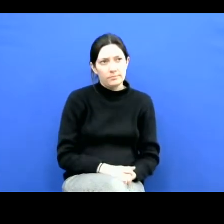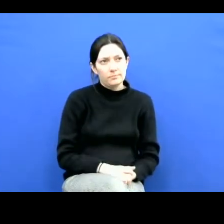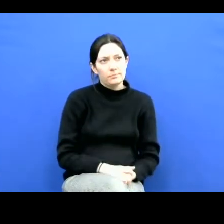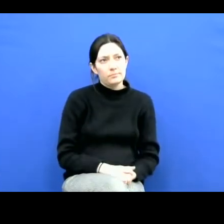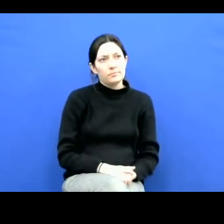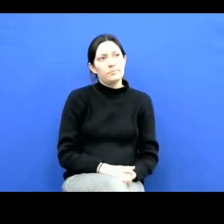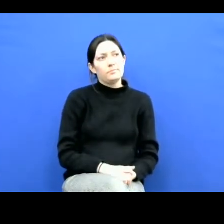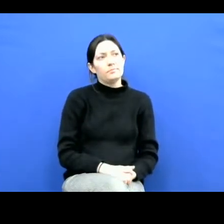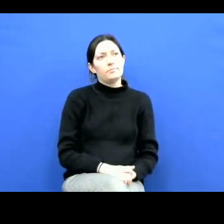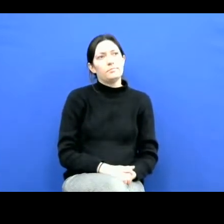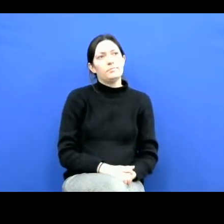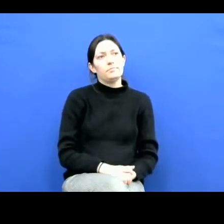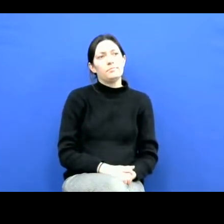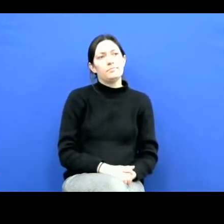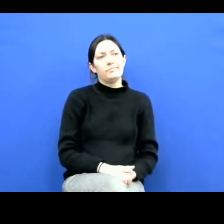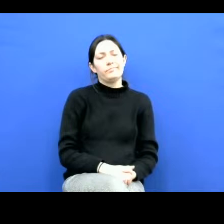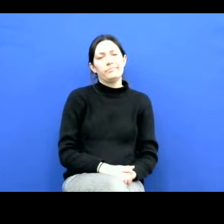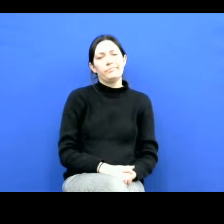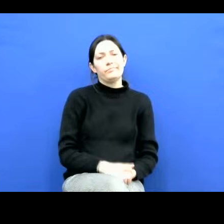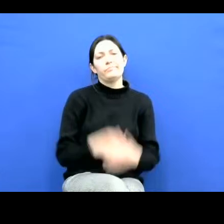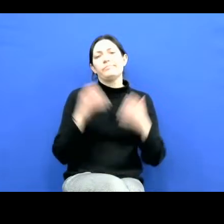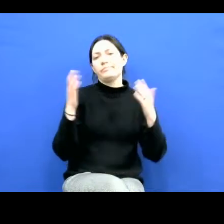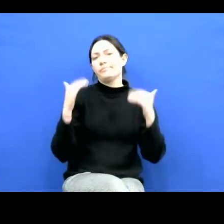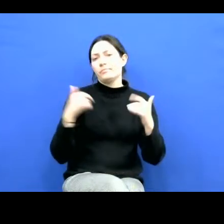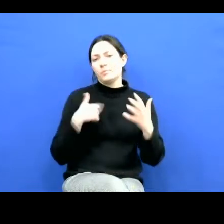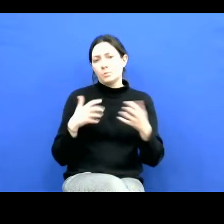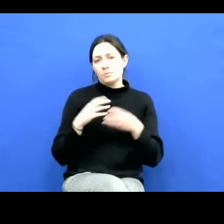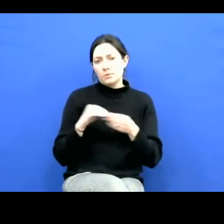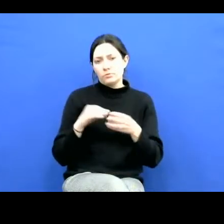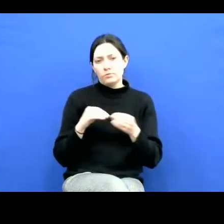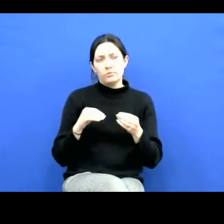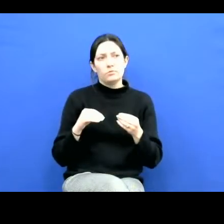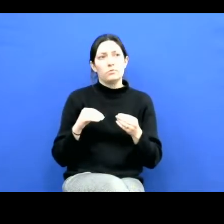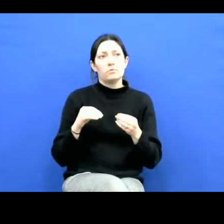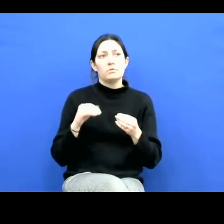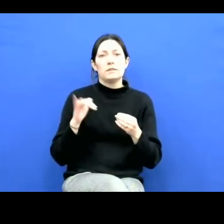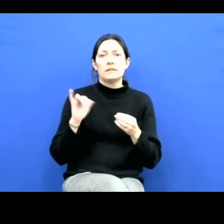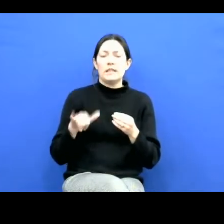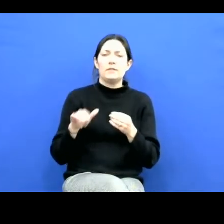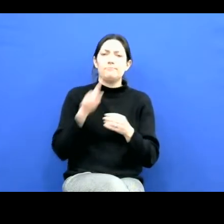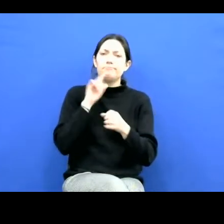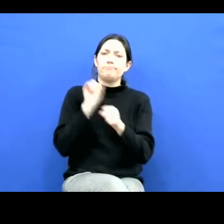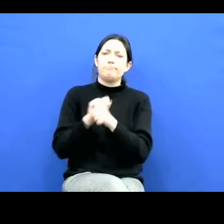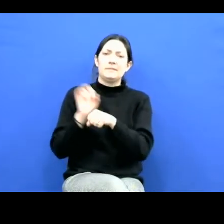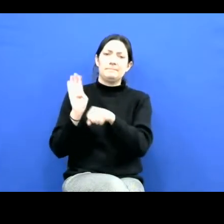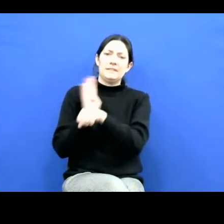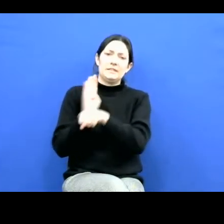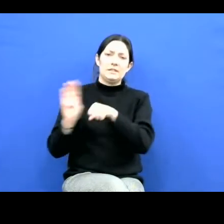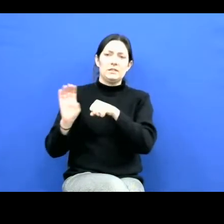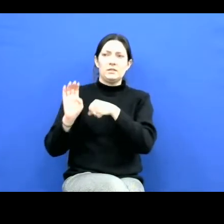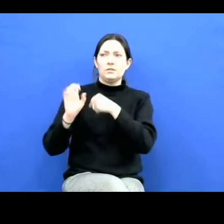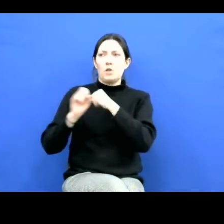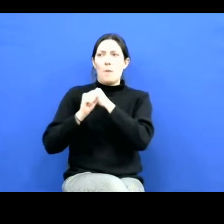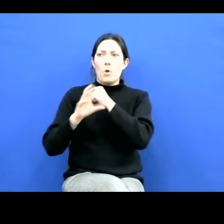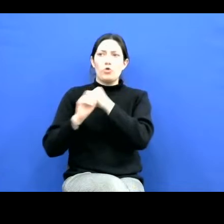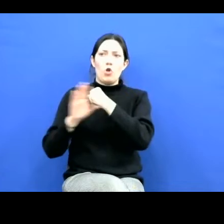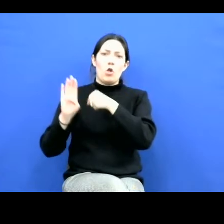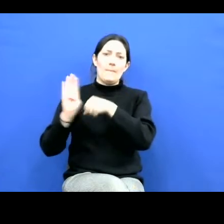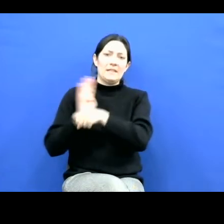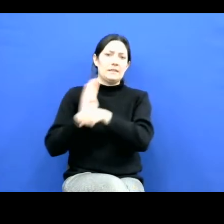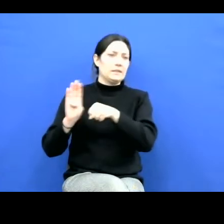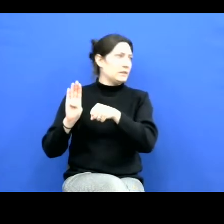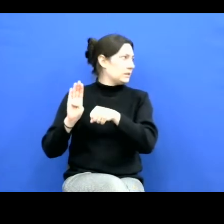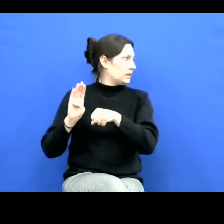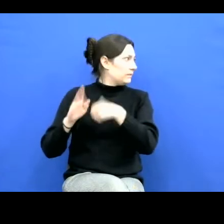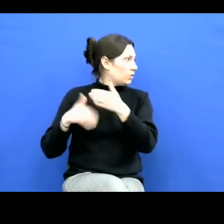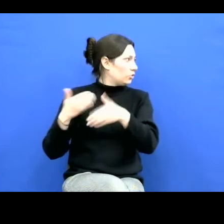Secondly, just kind of what I mentioned that, this business ventures, it's commercial, it's And It's just